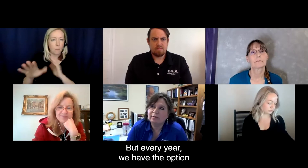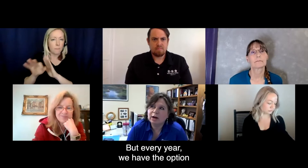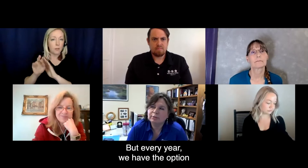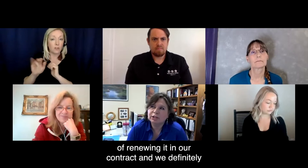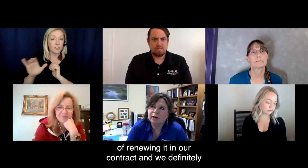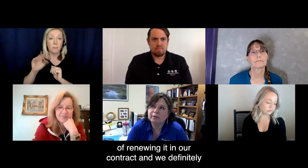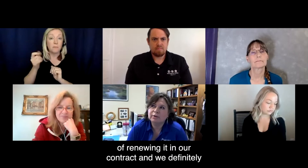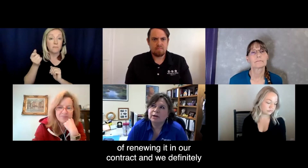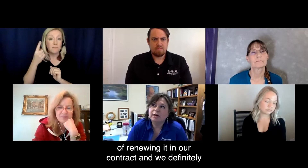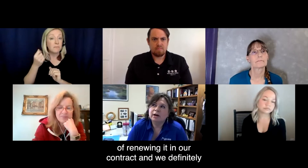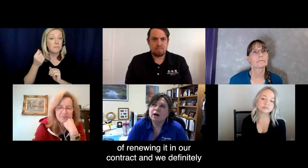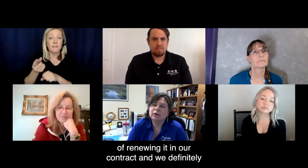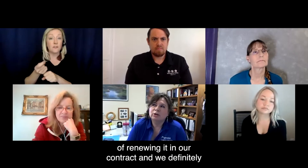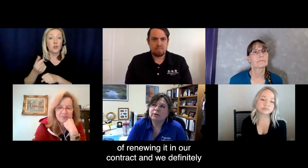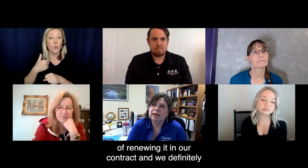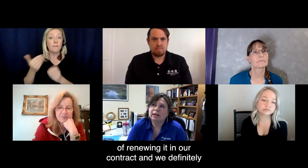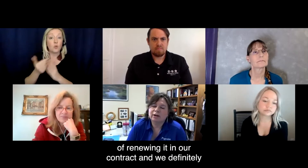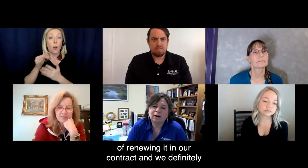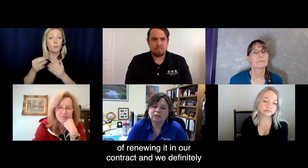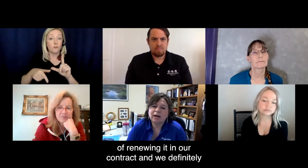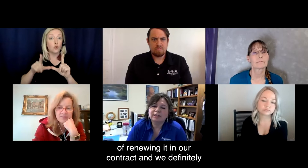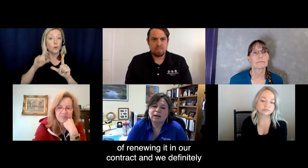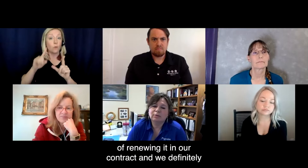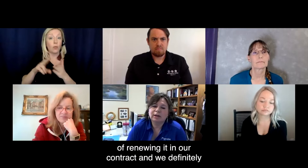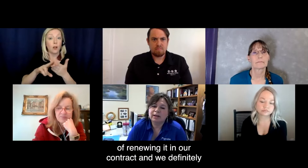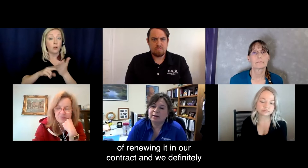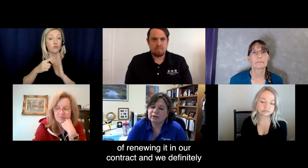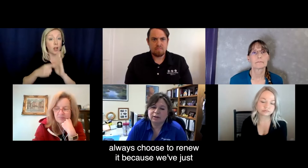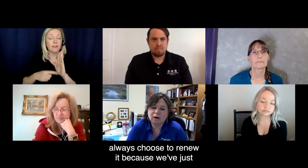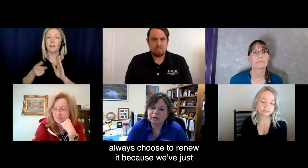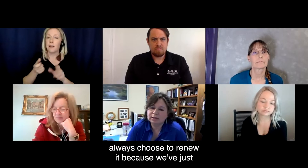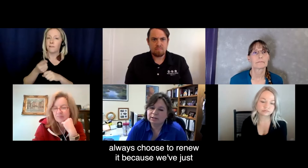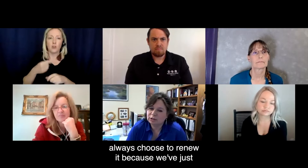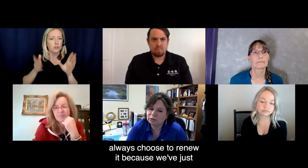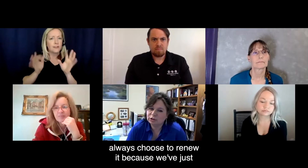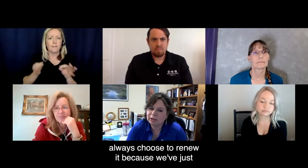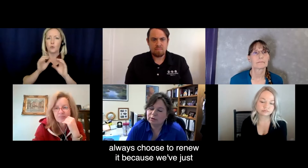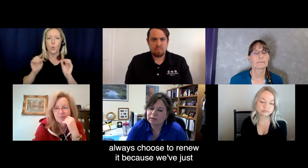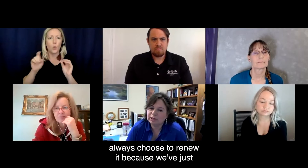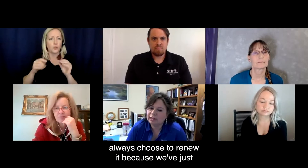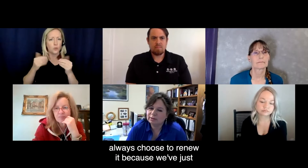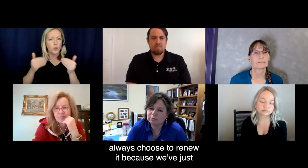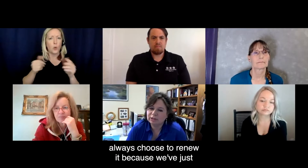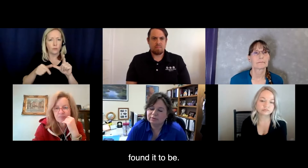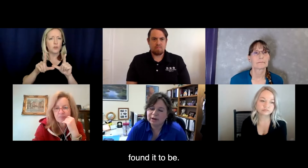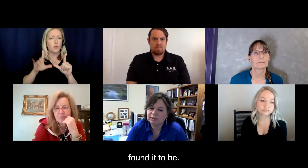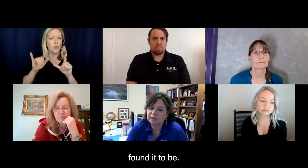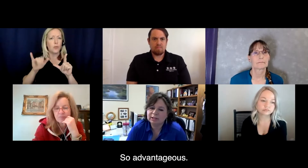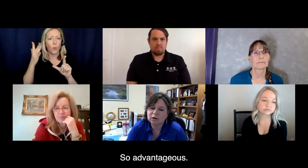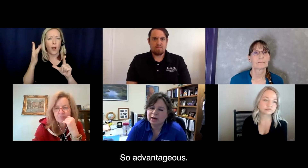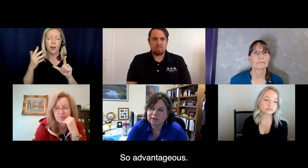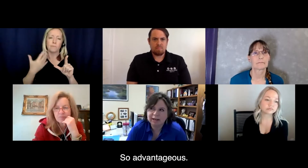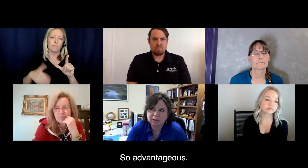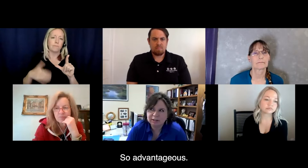have the option of renewing it in our contract, and we definitely always choose to renew it because we've just found it to be